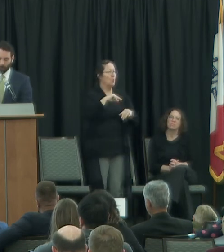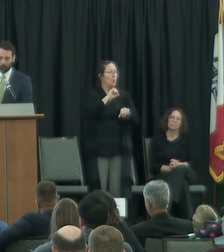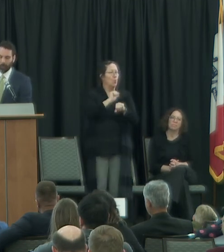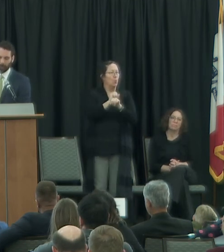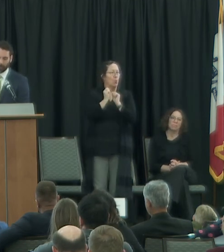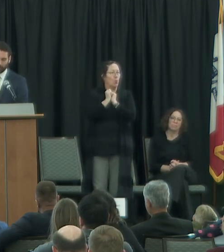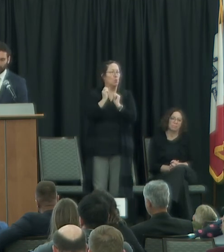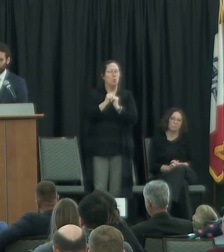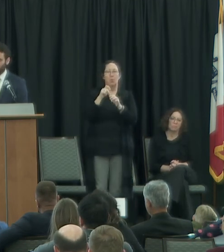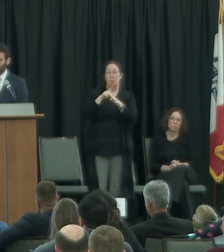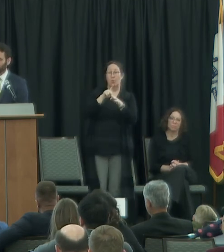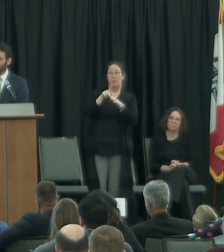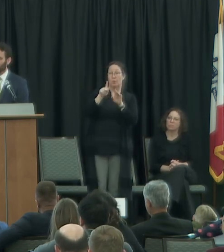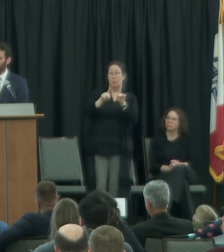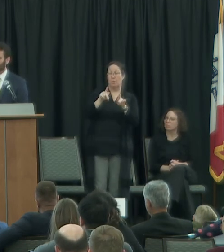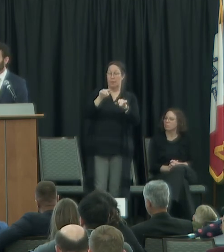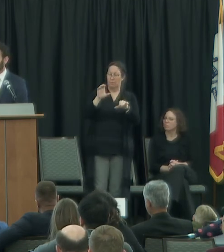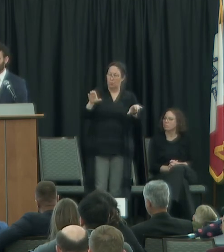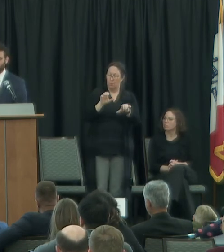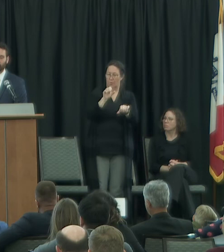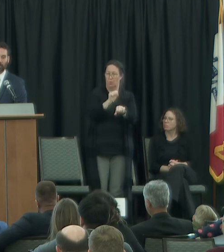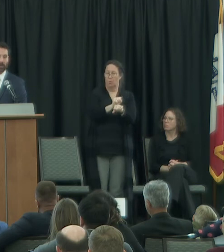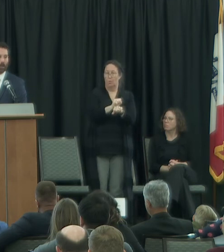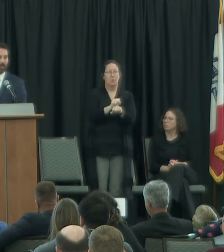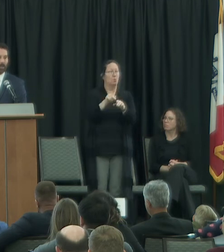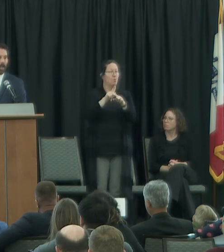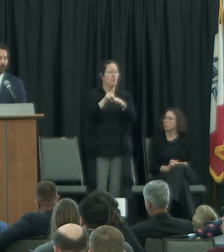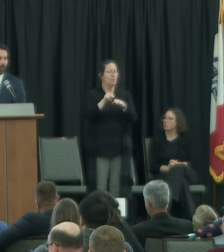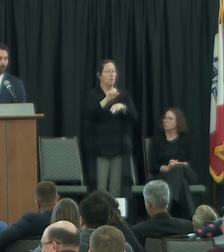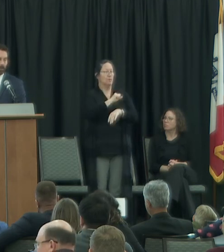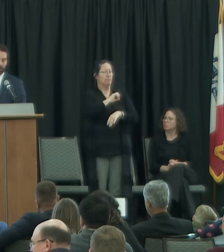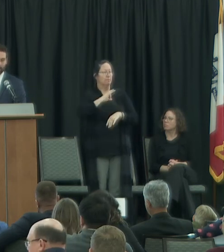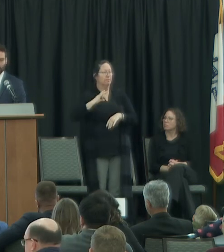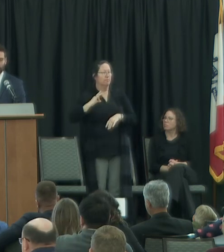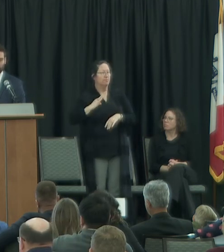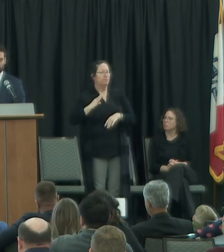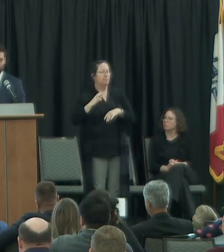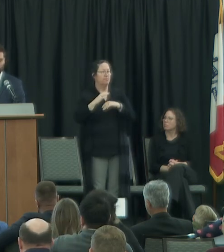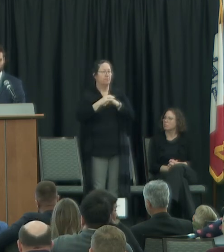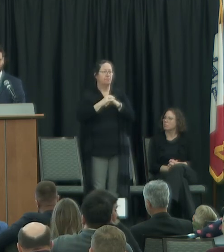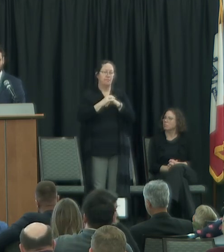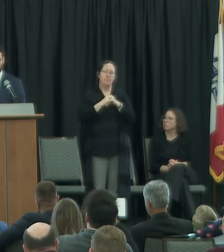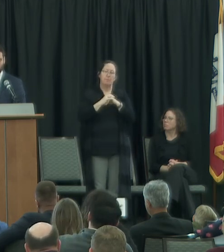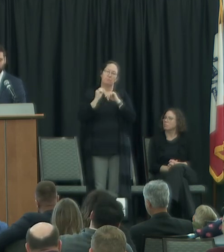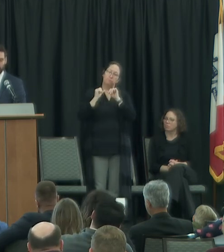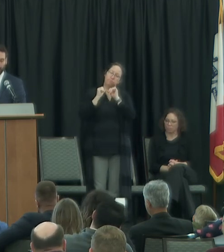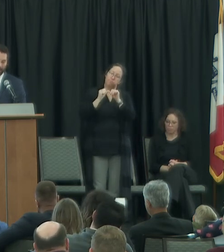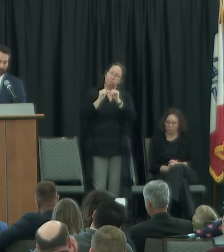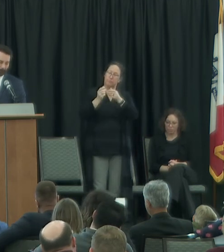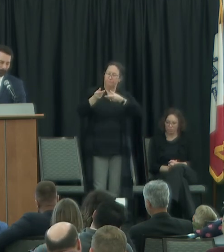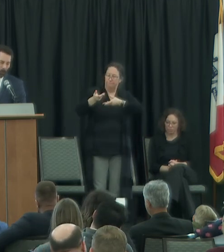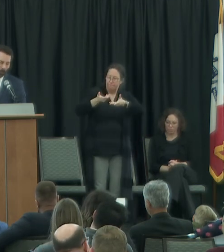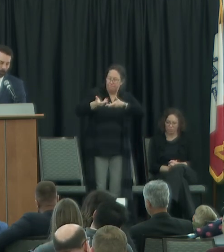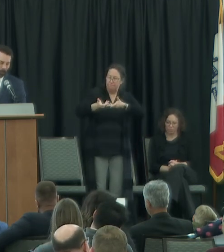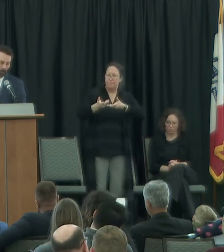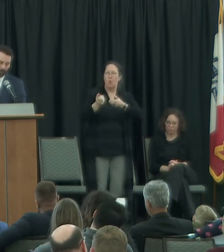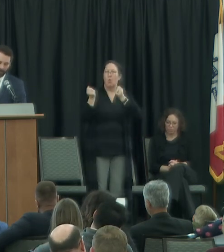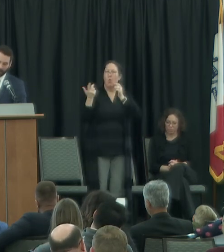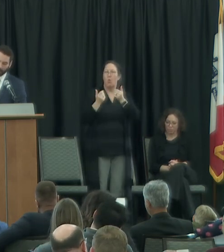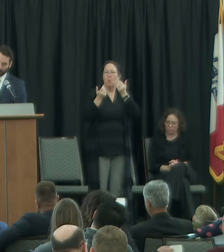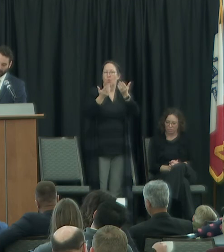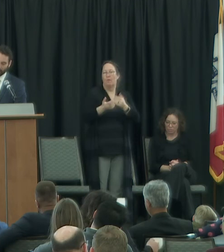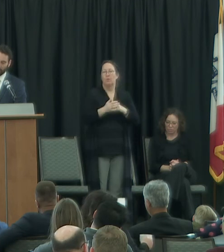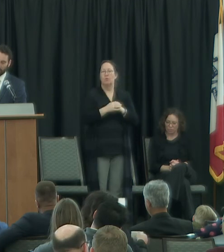with the professionals who do this. We have professionals on our staff. We're in constant communication with all the providers